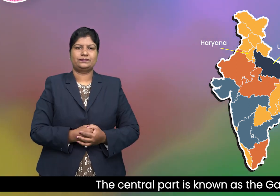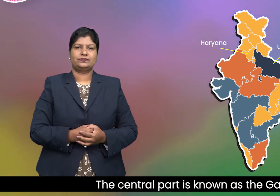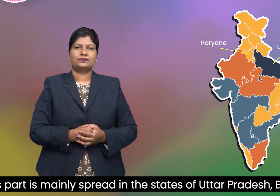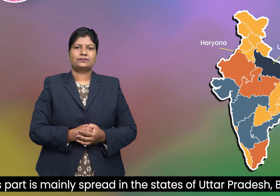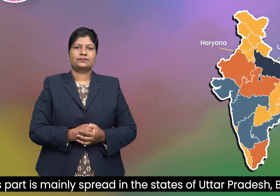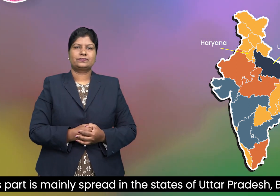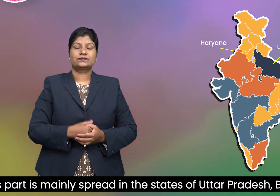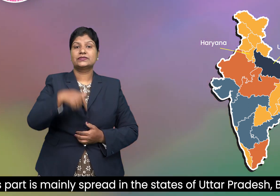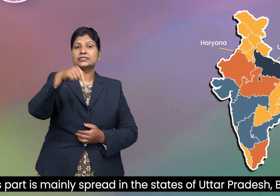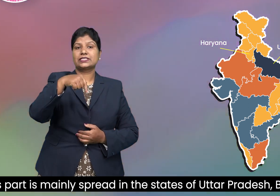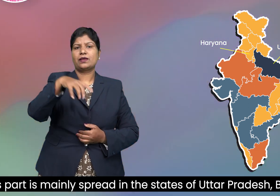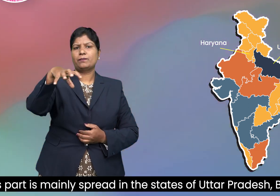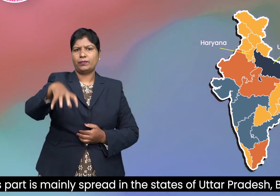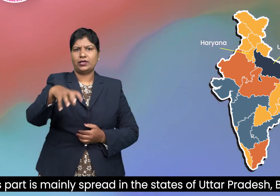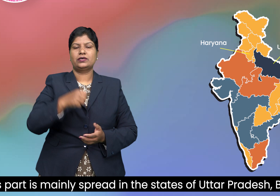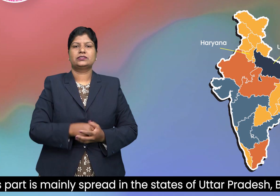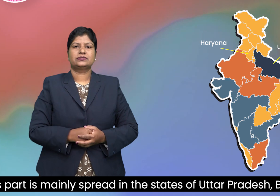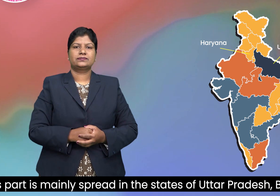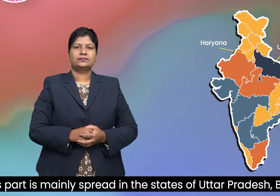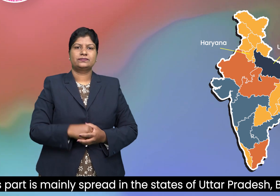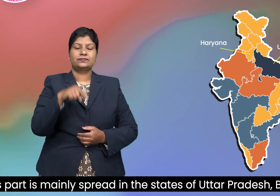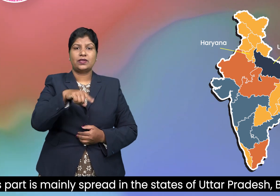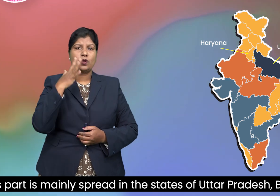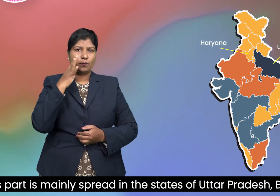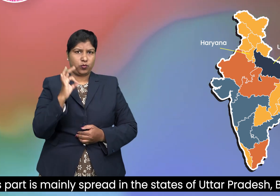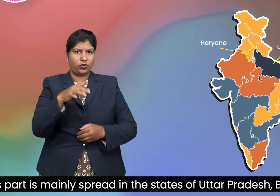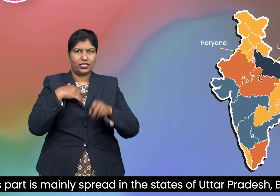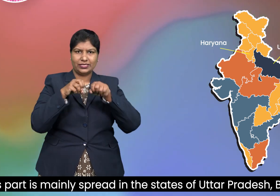this part is mainly spread